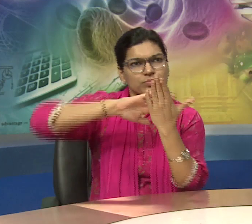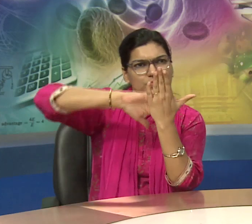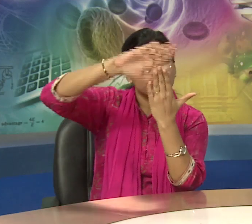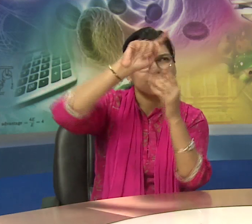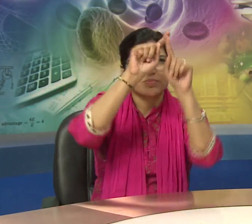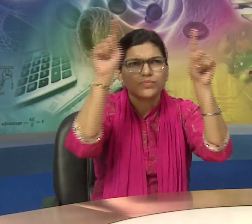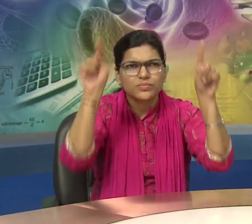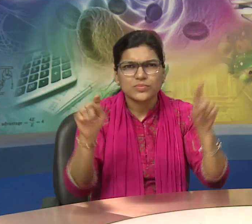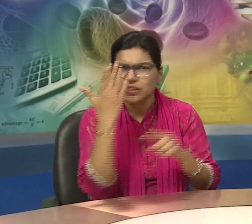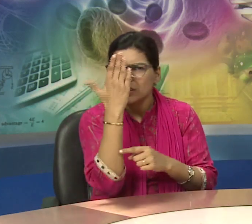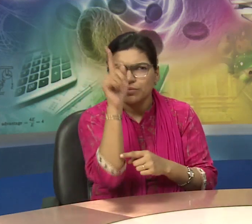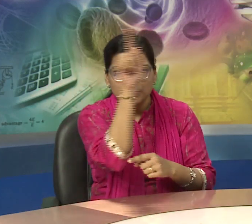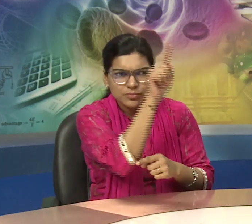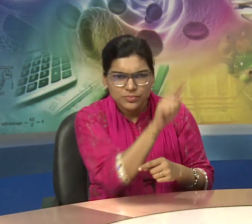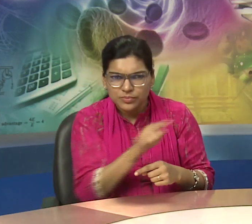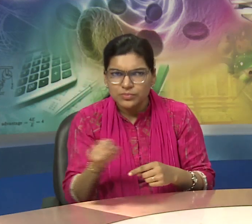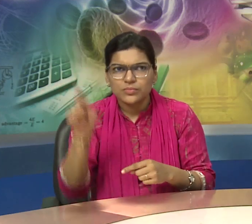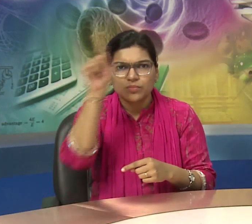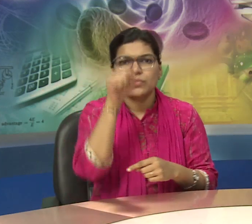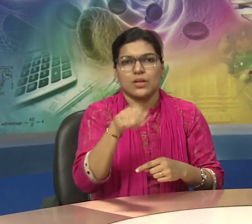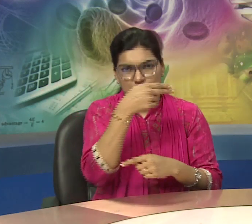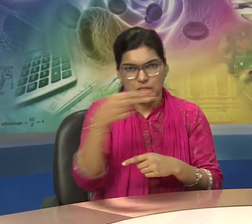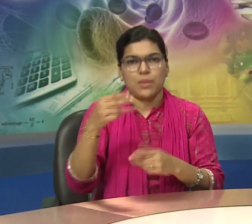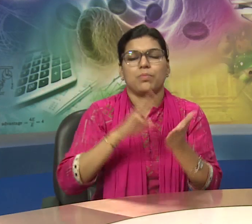This is the image of monitor, which you all can see.